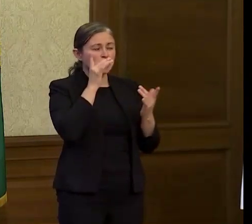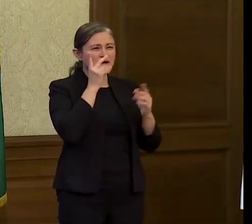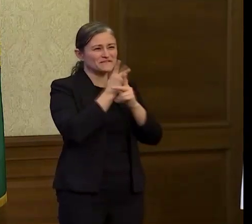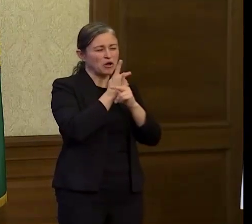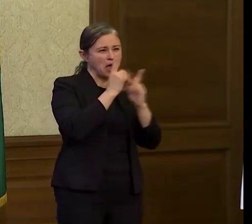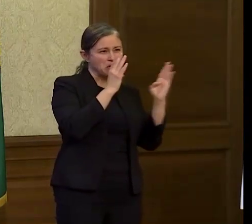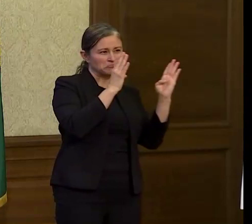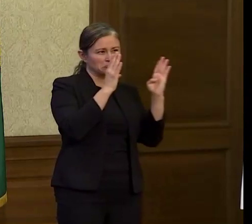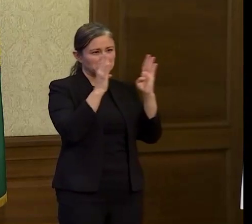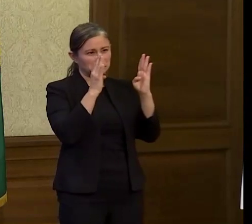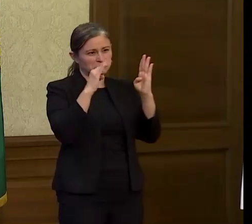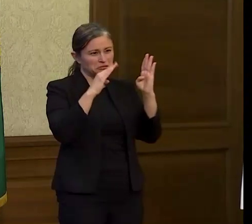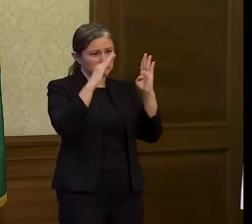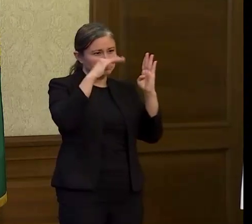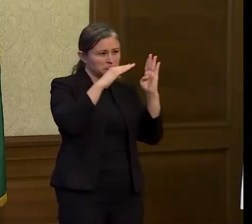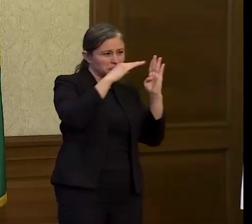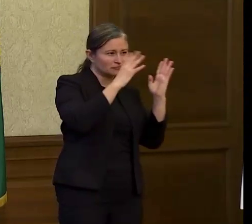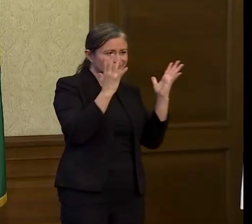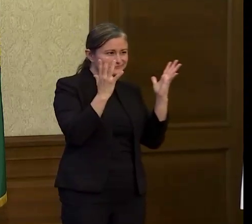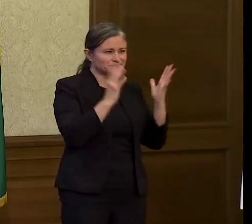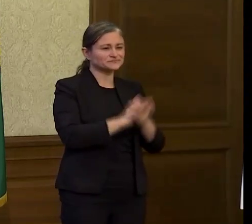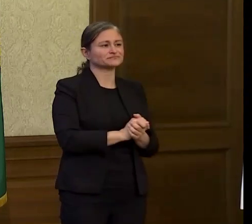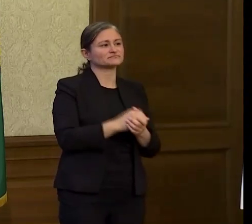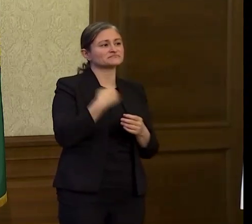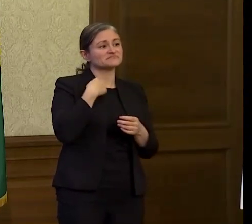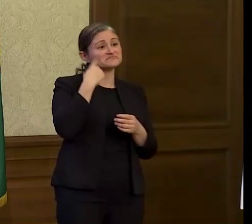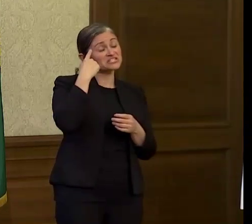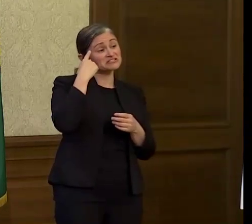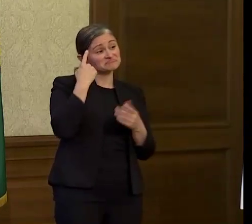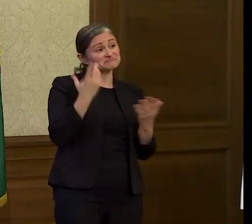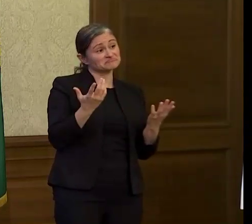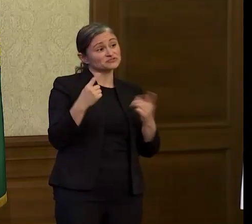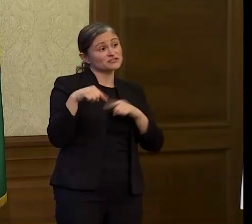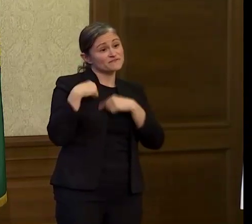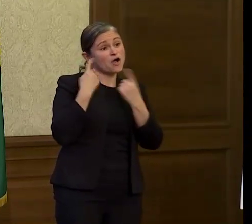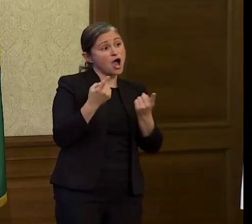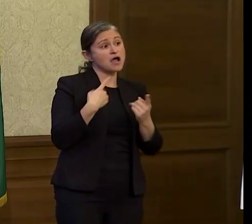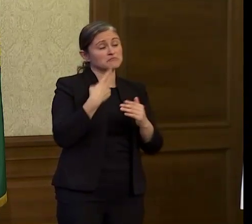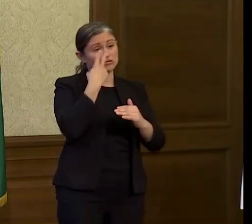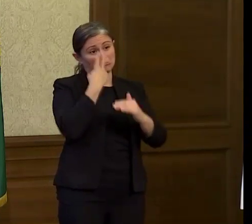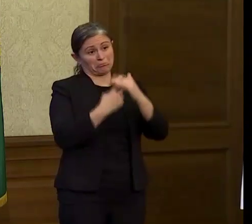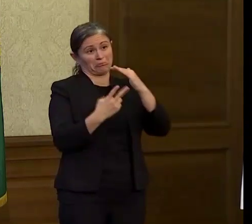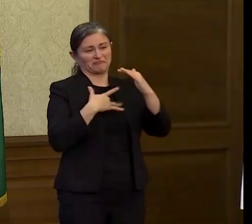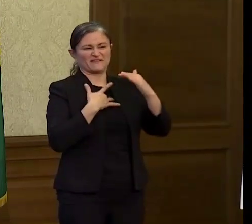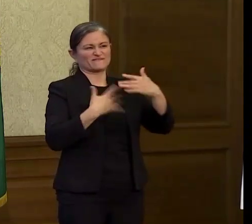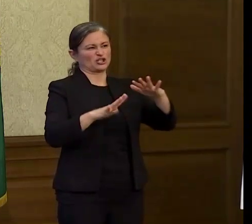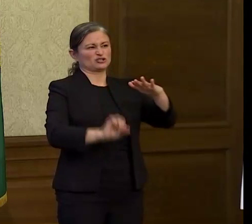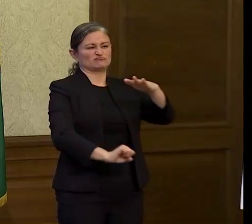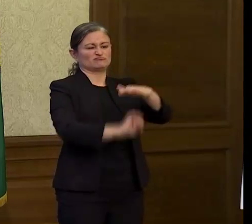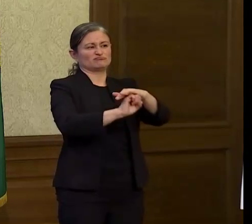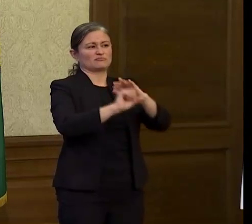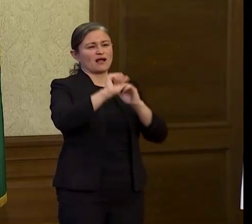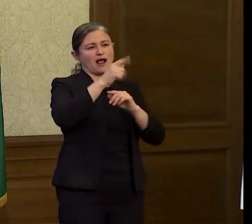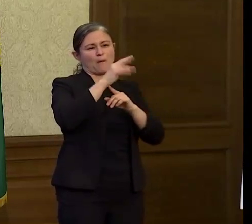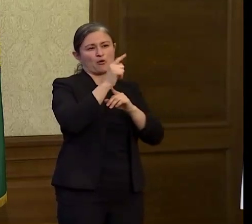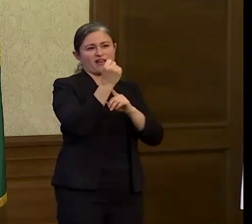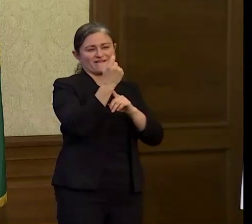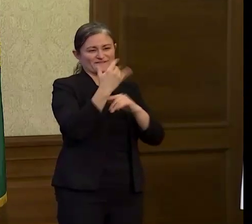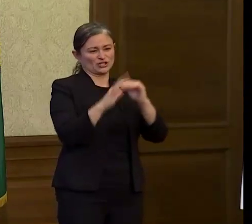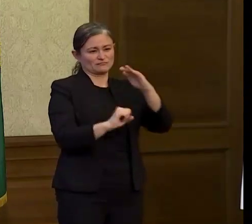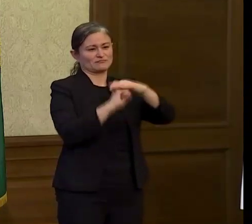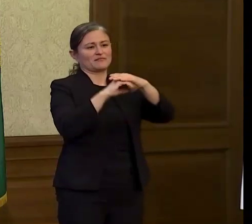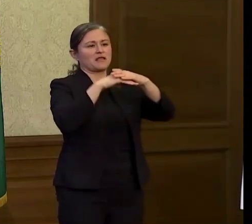of the, I think the predicted, peak. We have heard that there is, a lot